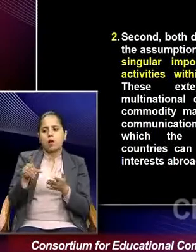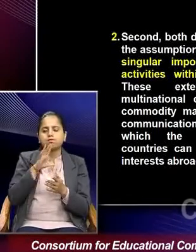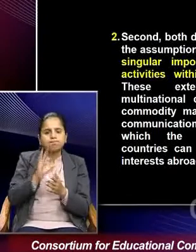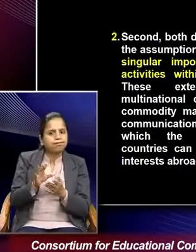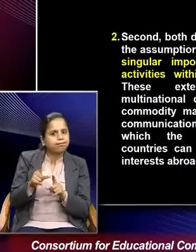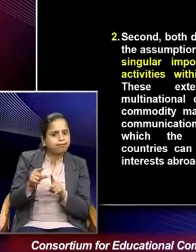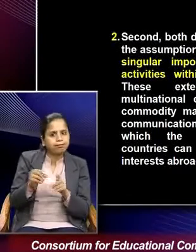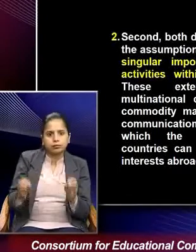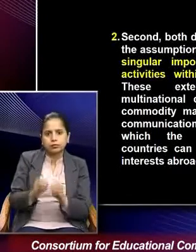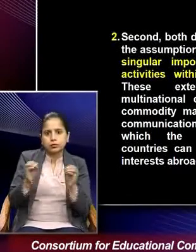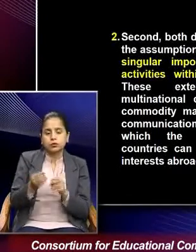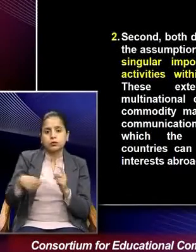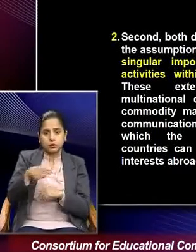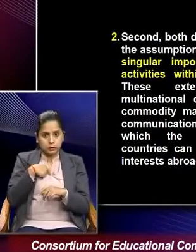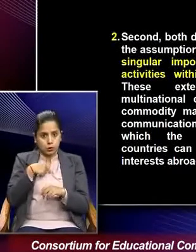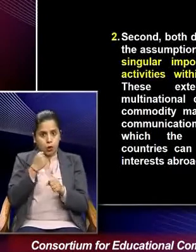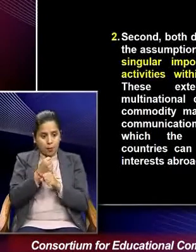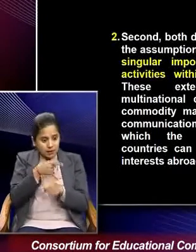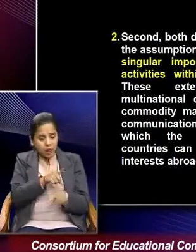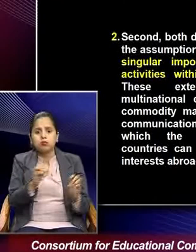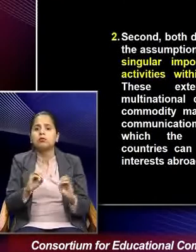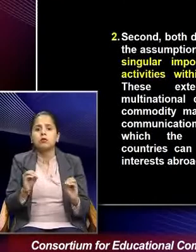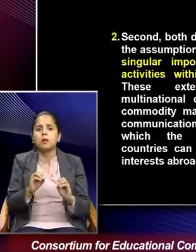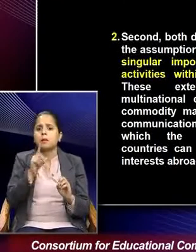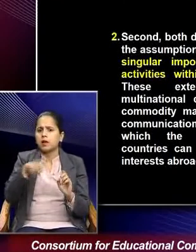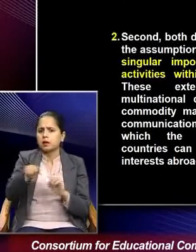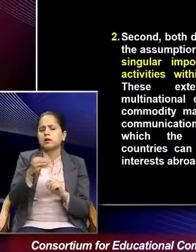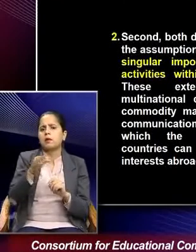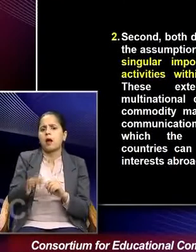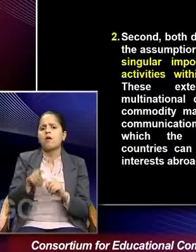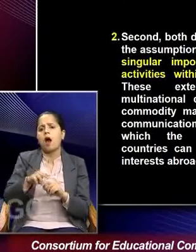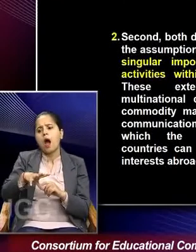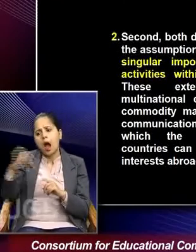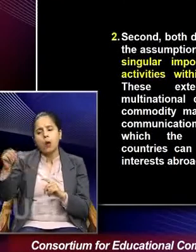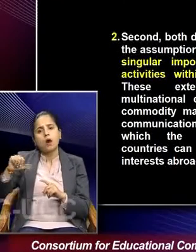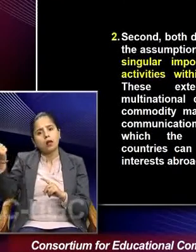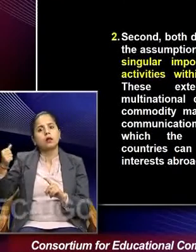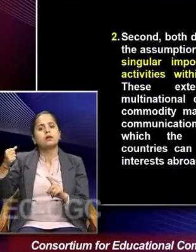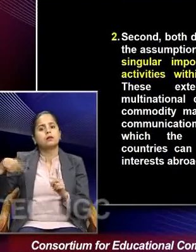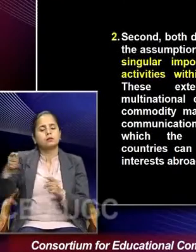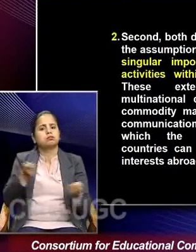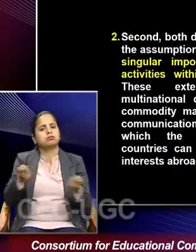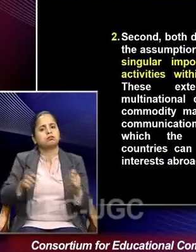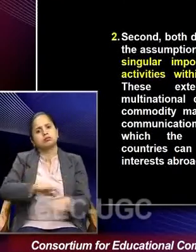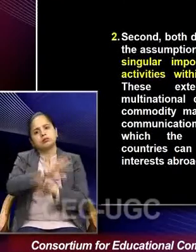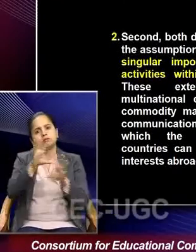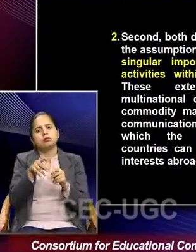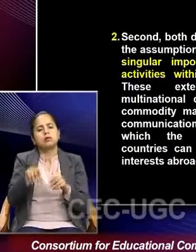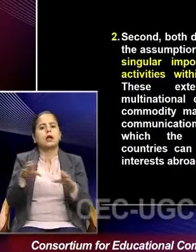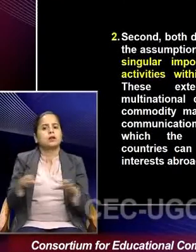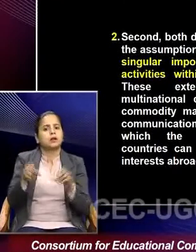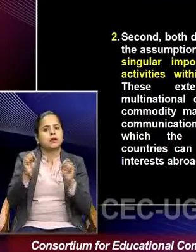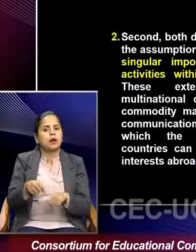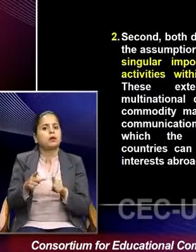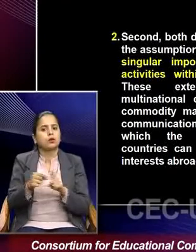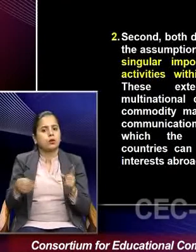implemented by the state themselves. Rather, there are certain external forces that dominate all those activities.